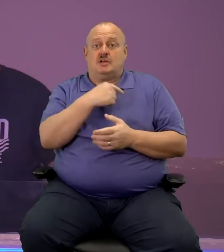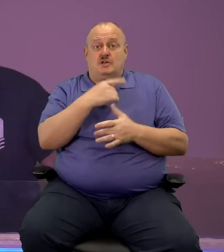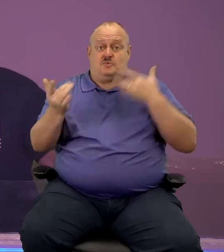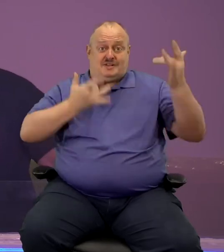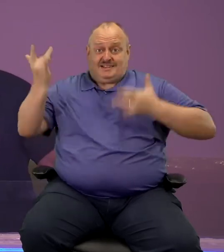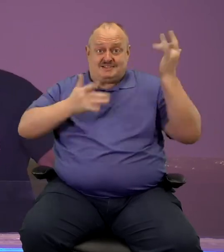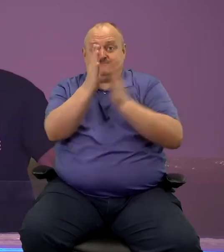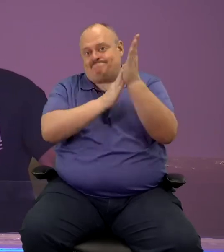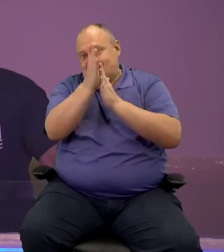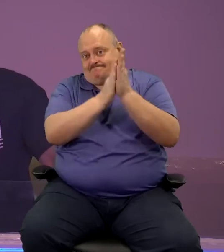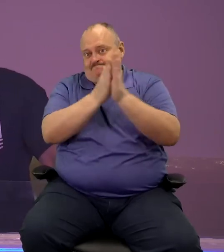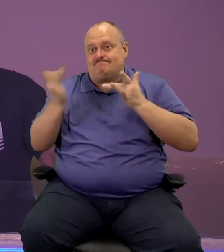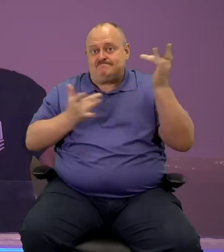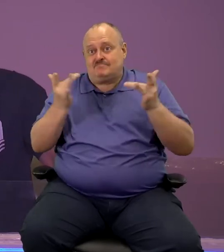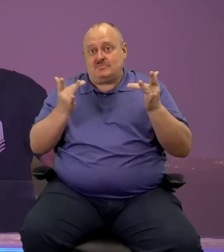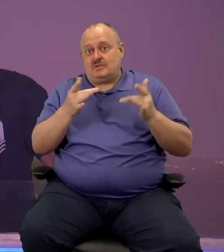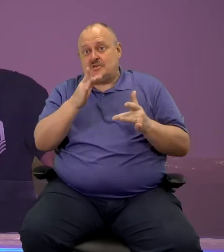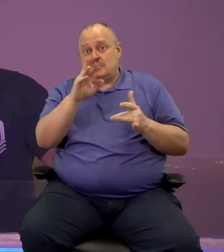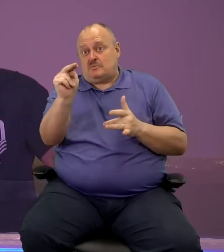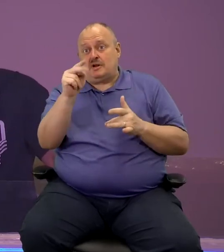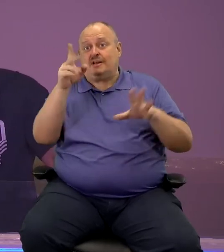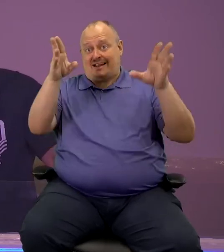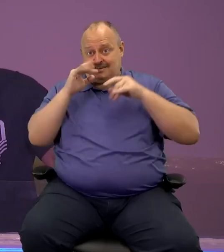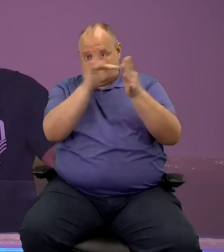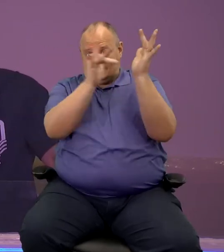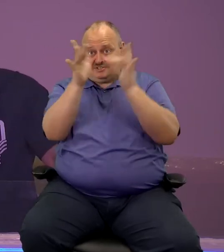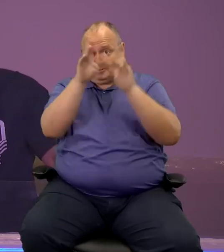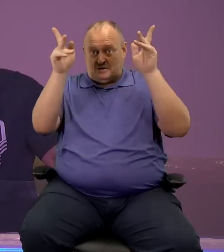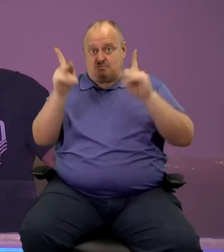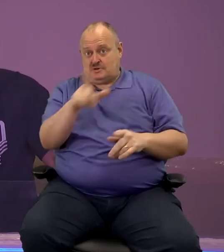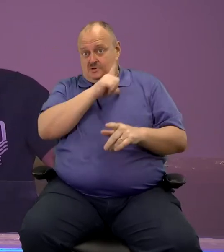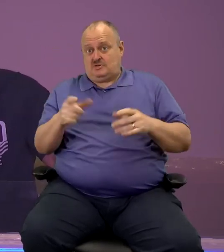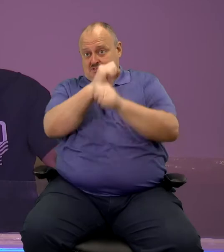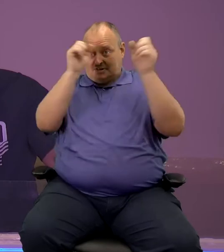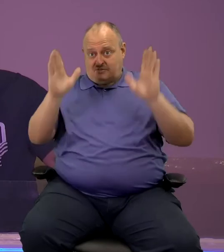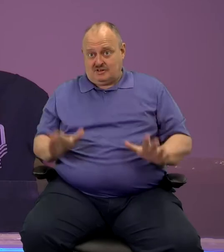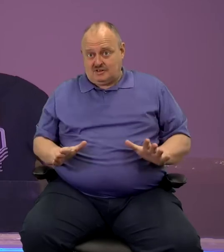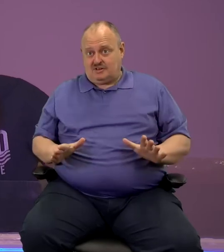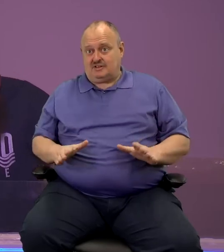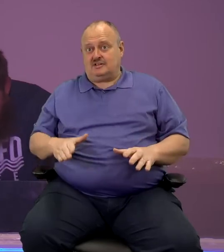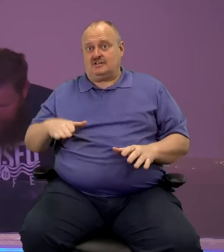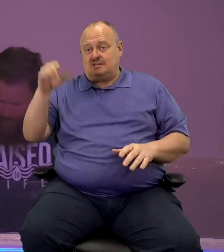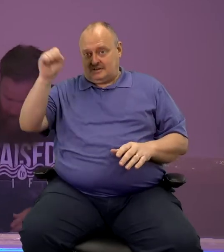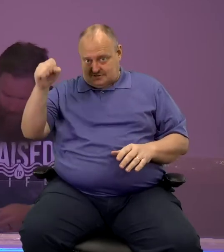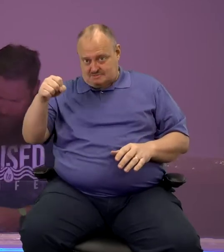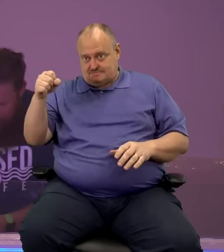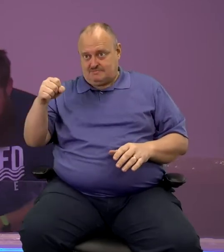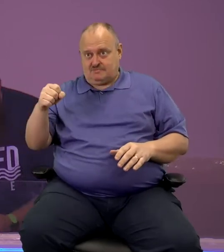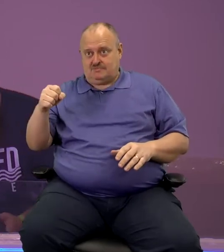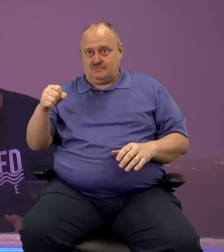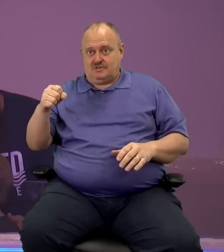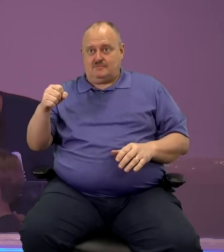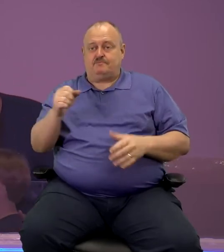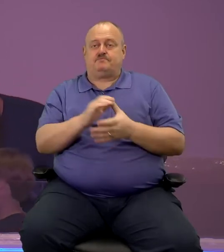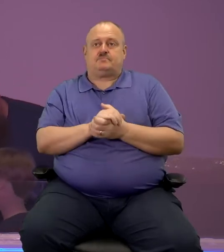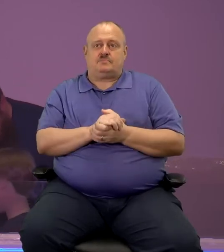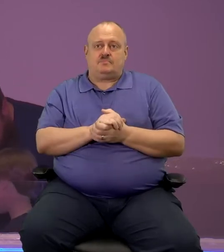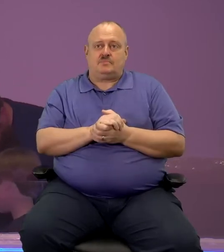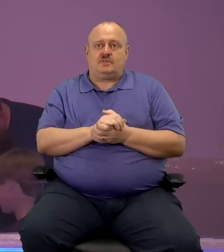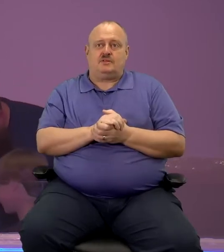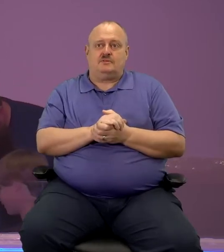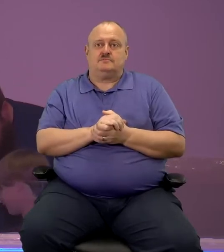excited. Bryant, have you accepted Jesus as your personal Lord and Savior? Yes, sir. All right, buddy, come right here. Cross your